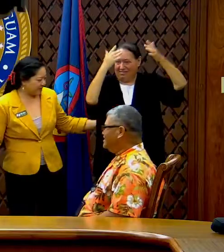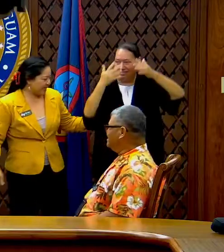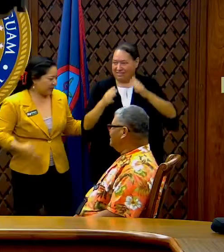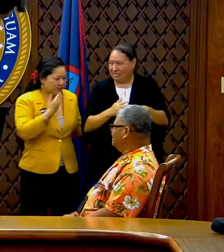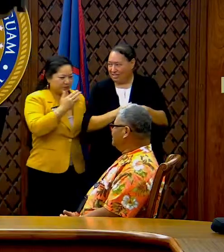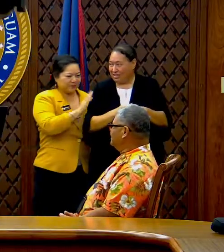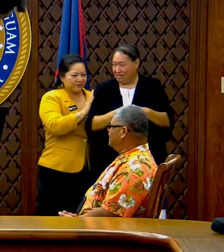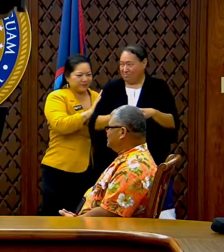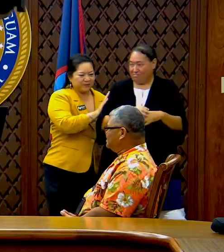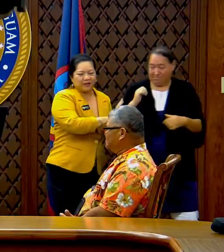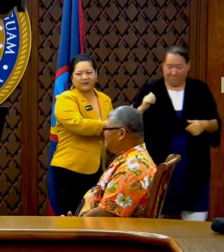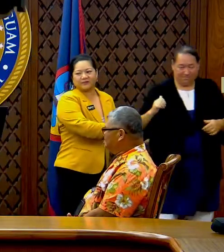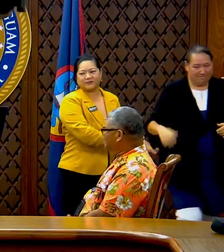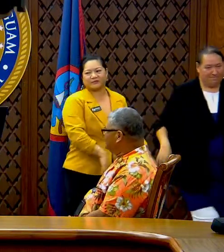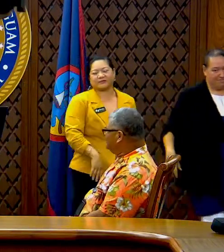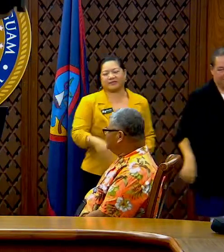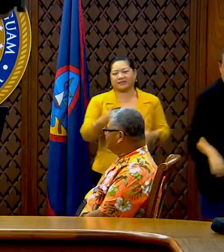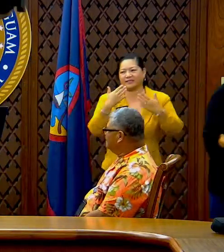much.